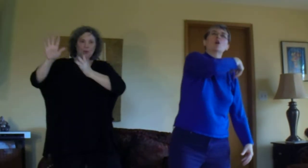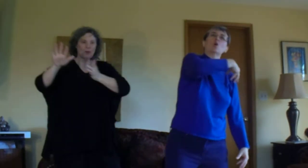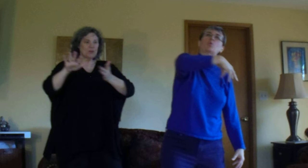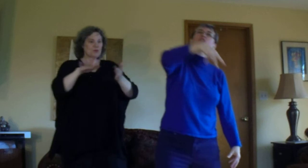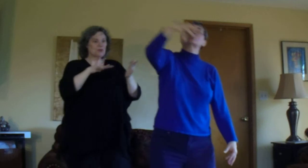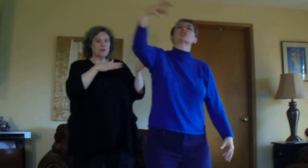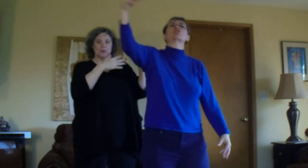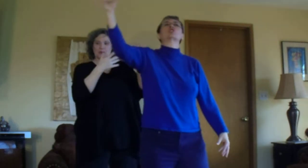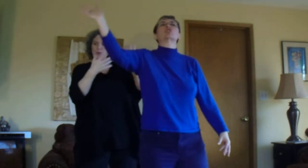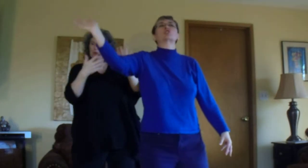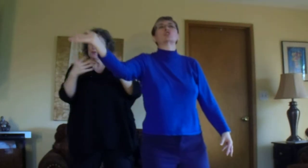whoosh.